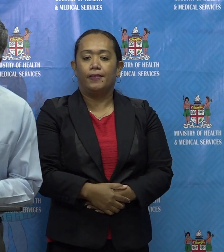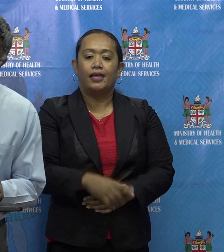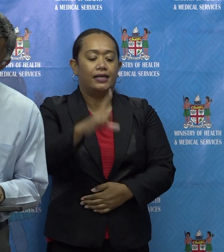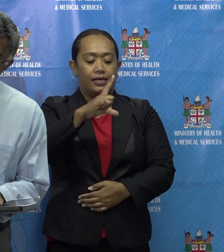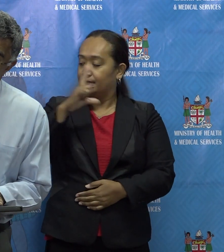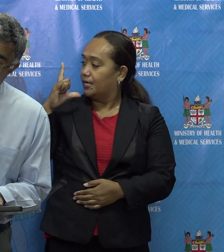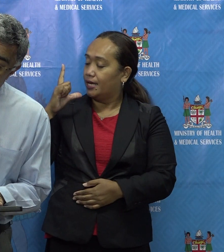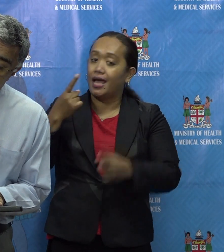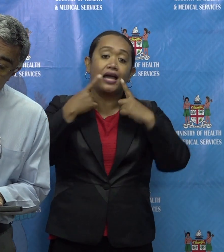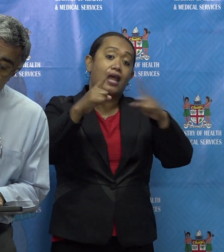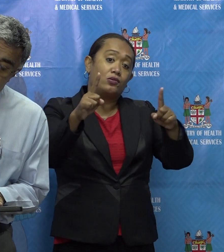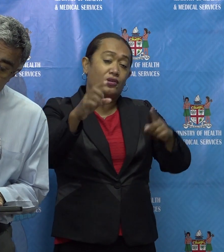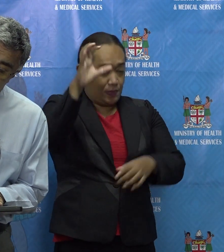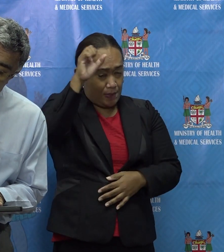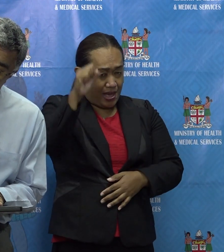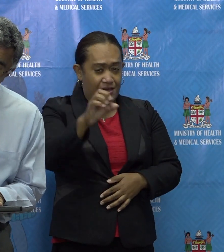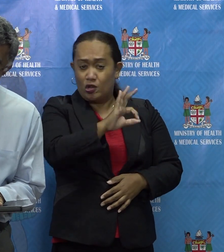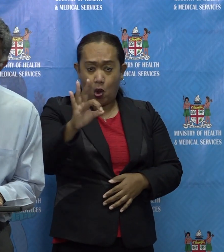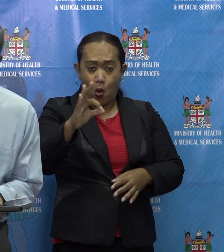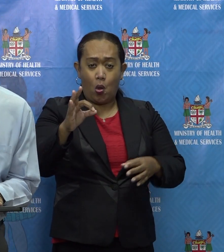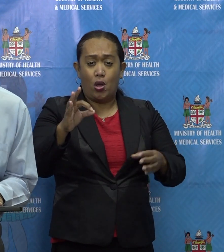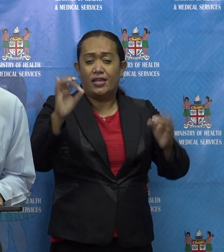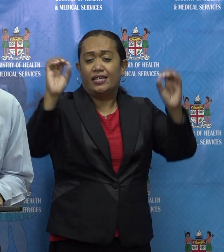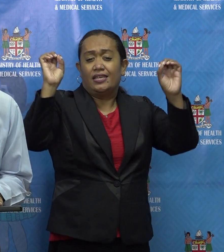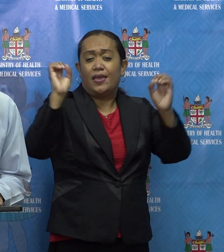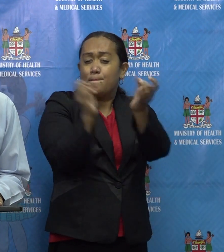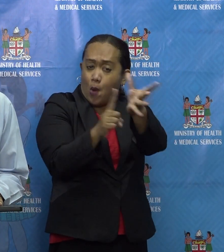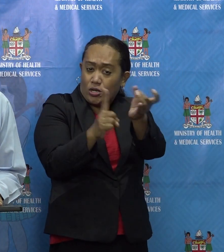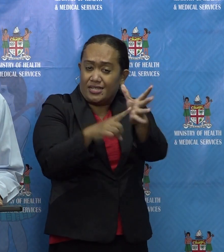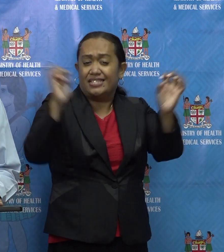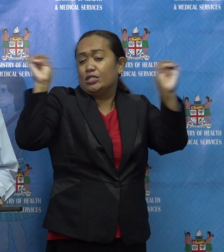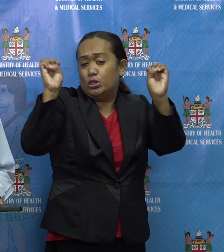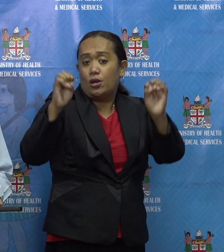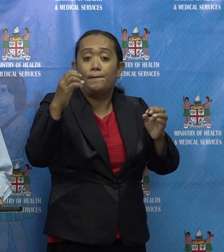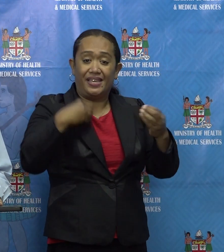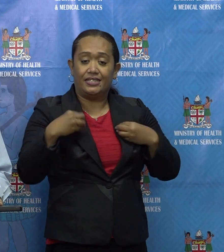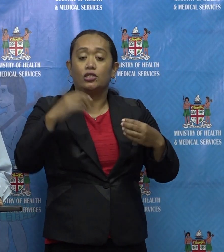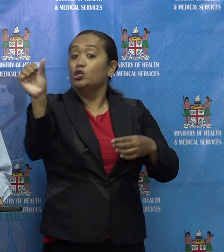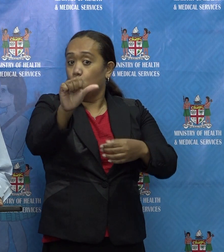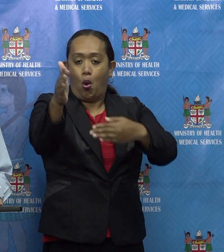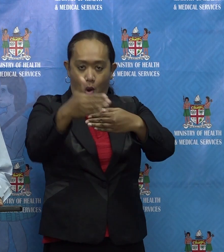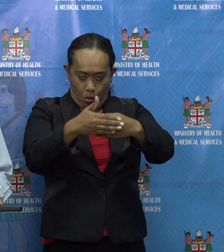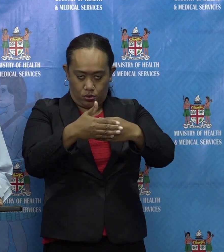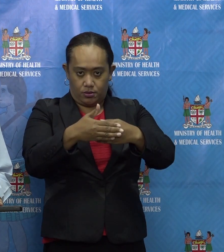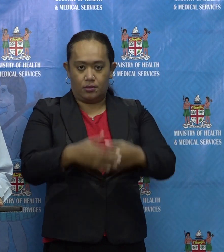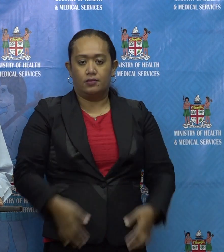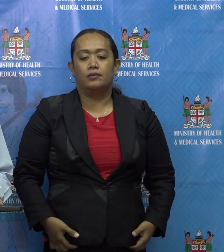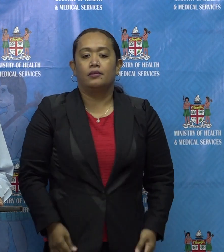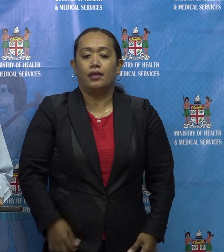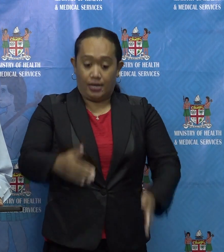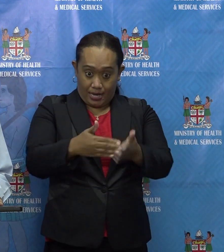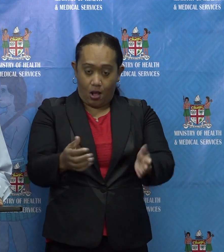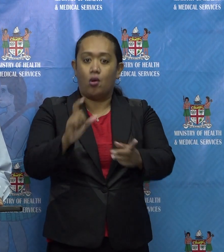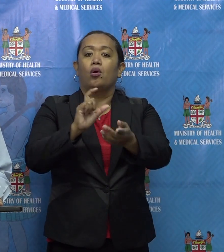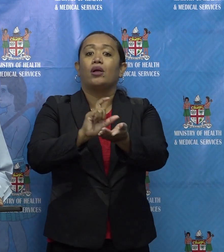Yesterday, we announced that non-essential businesses outside of the containment area should close. To be clear, that